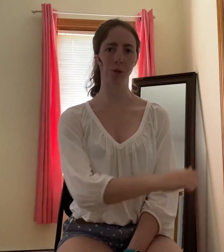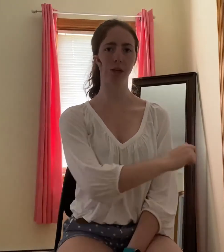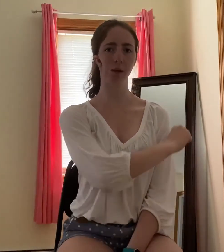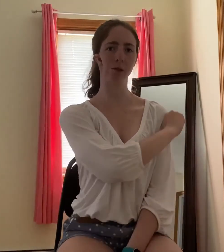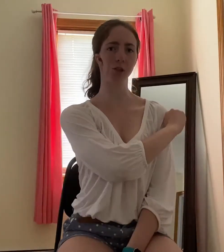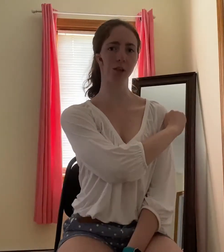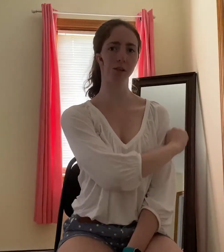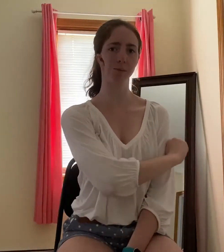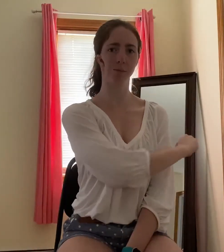time, it's just this.